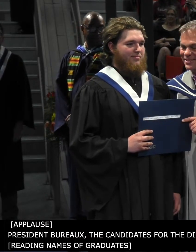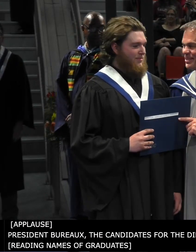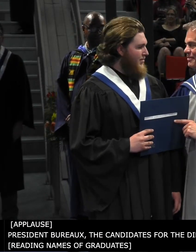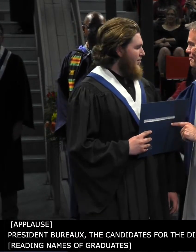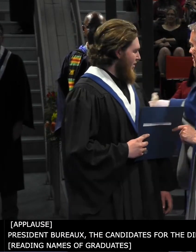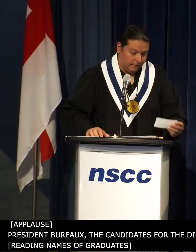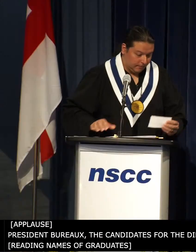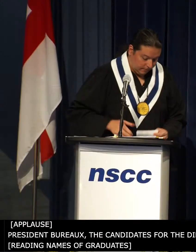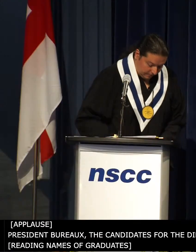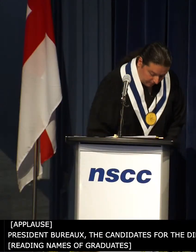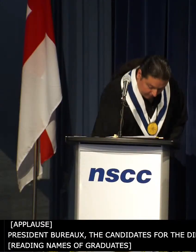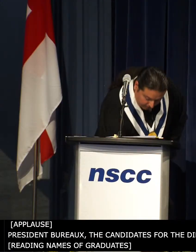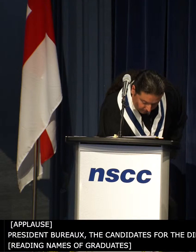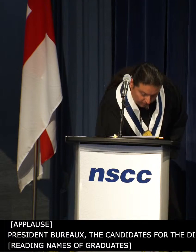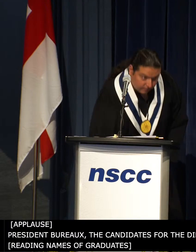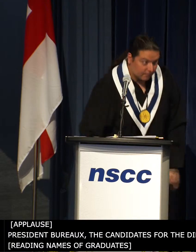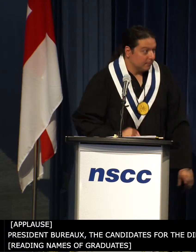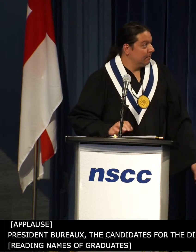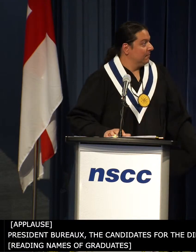Jack Bing.